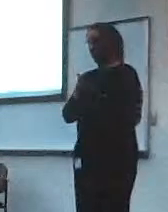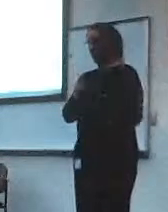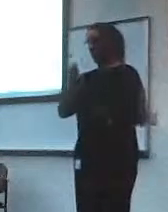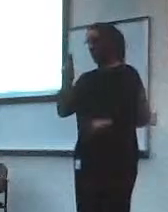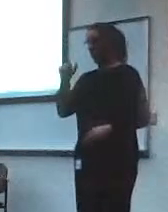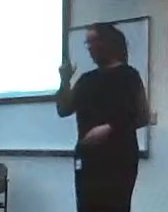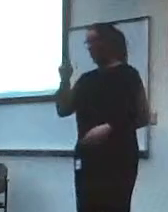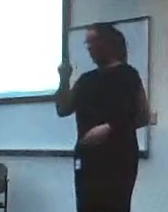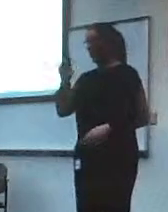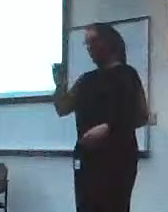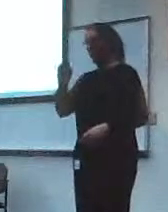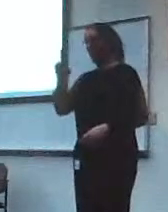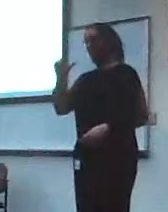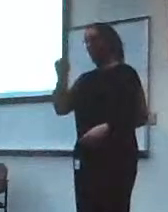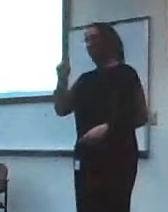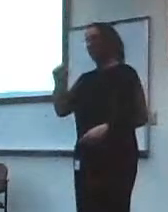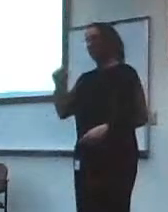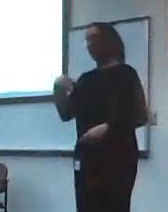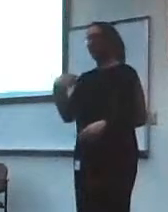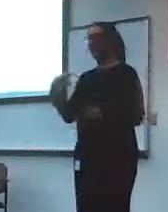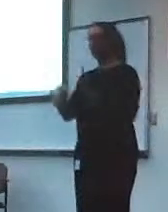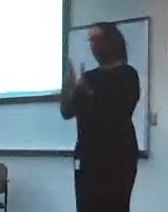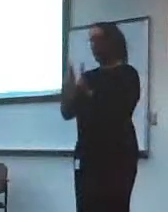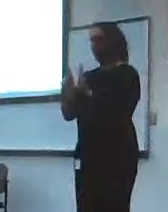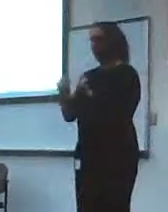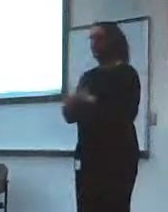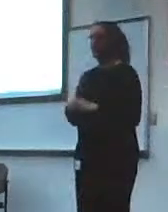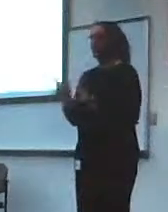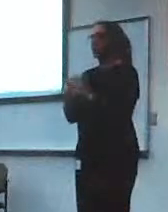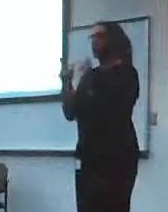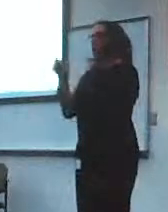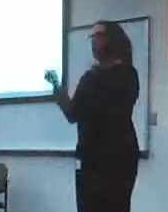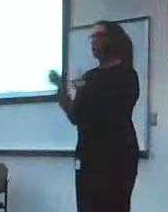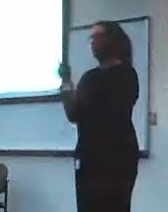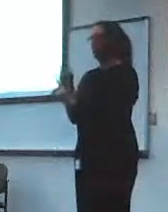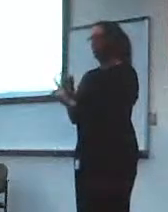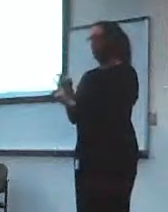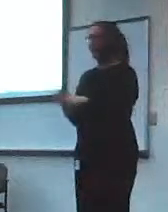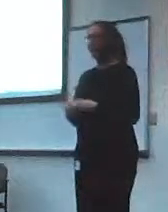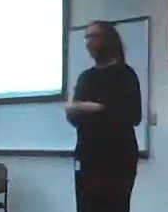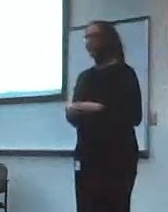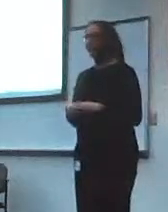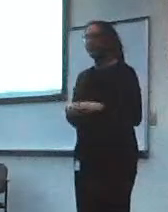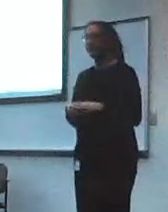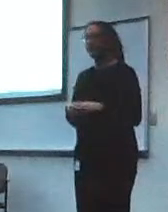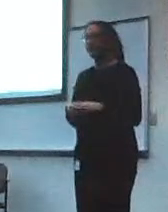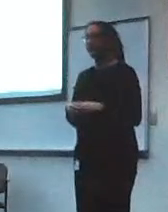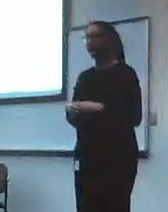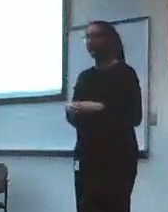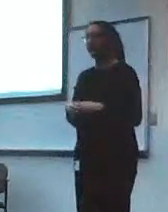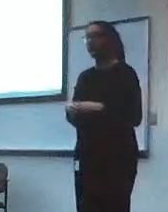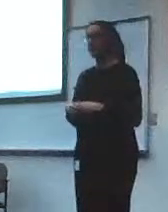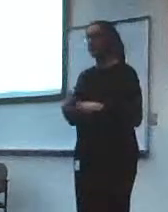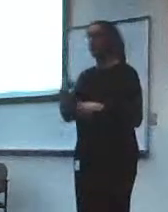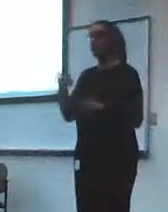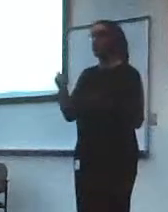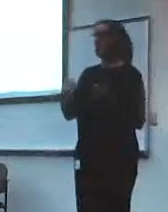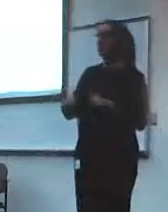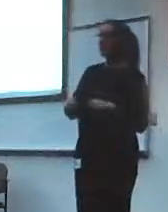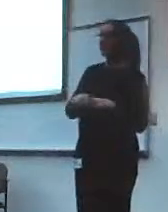lawbreakers? And this chapter is actually covered in clear in your textbook. It's a part of a review. And that's your huge focus right